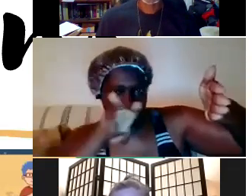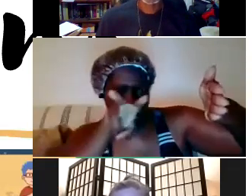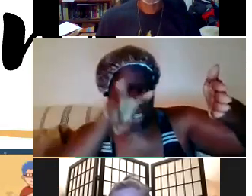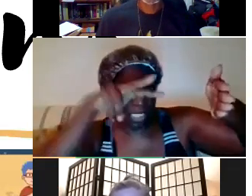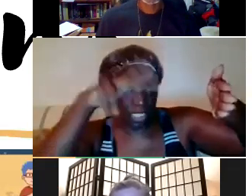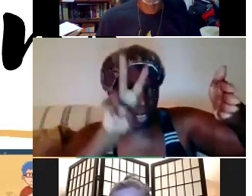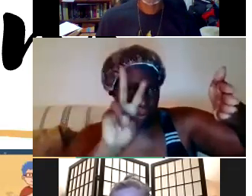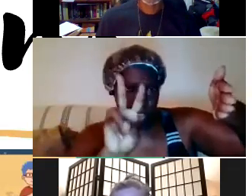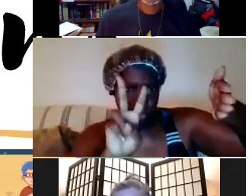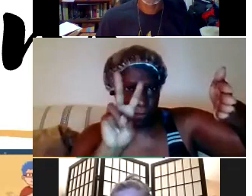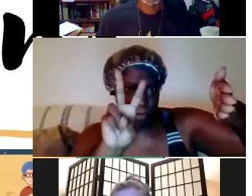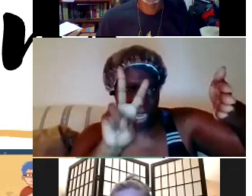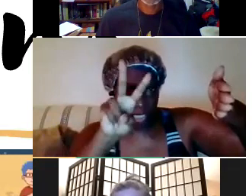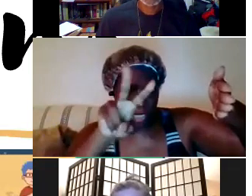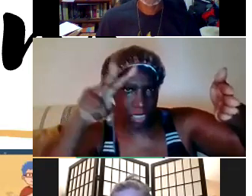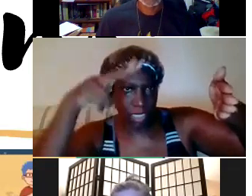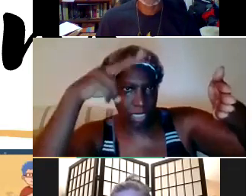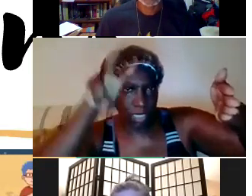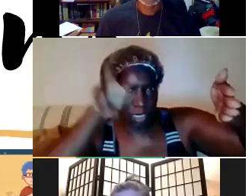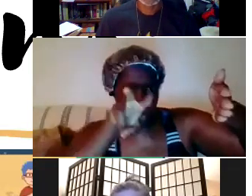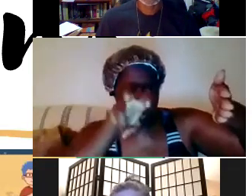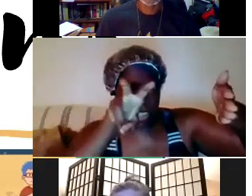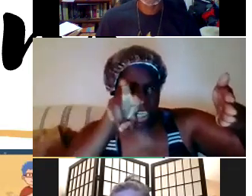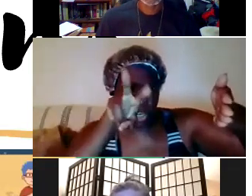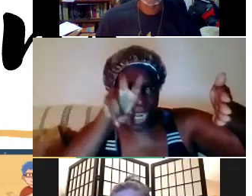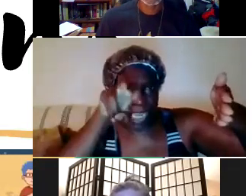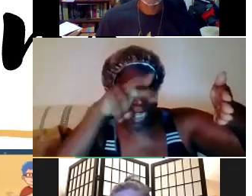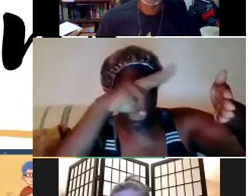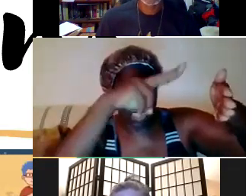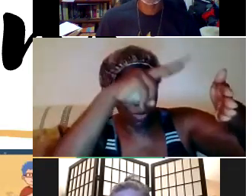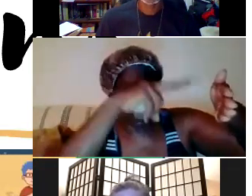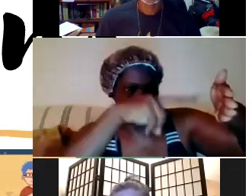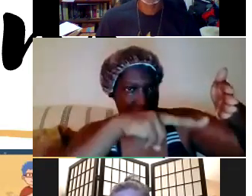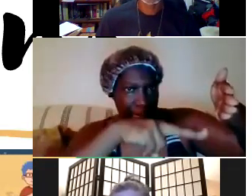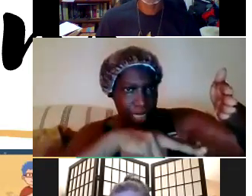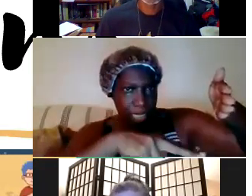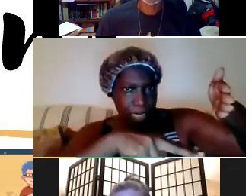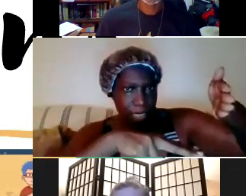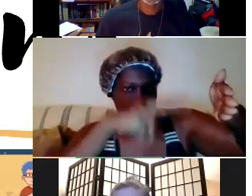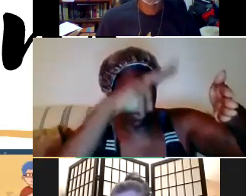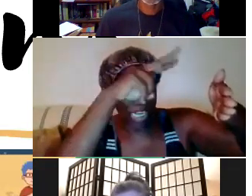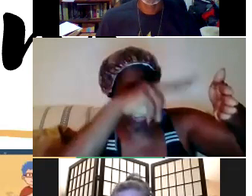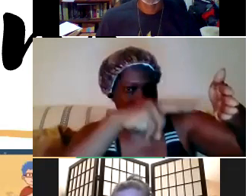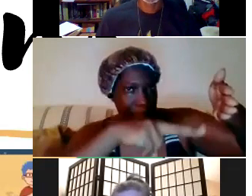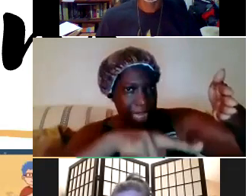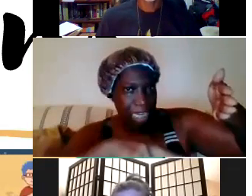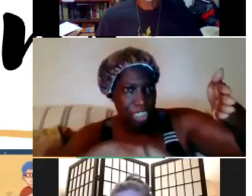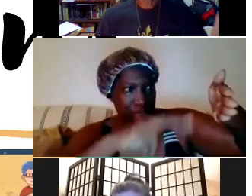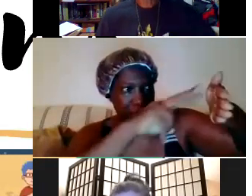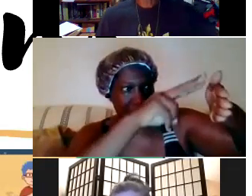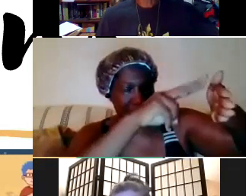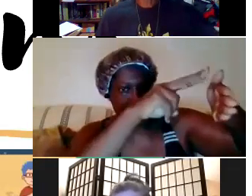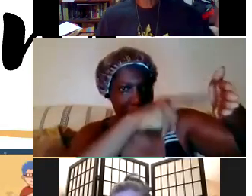These your number 2 hand are representing your eyes. Read. You're reading down the